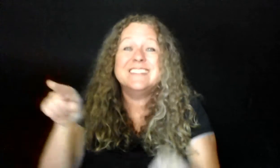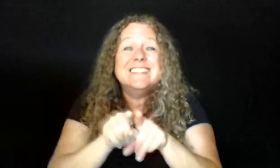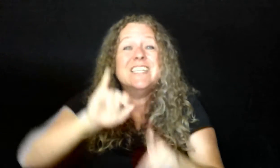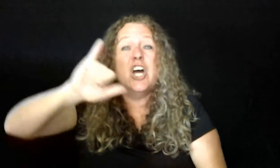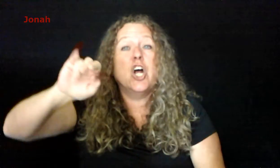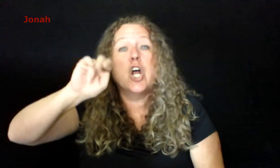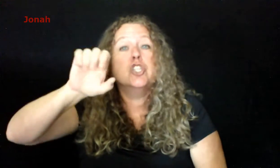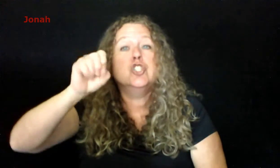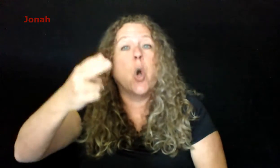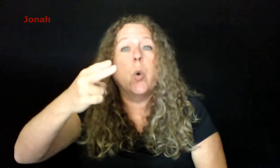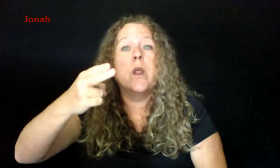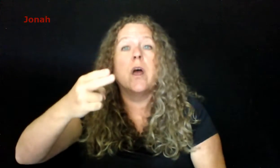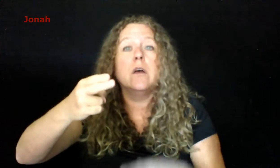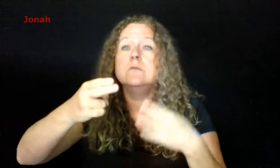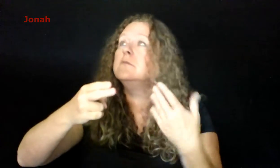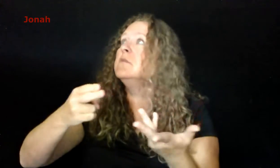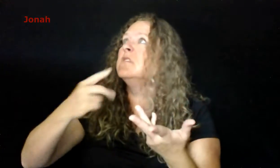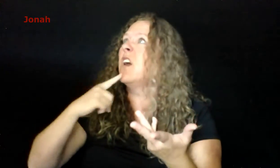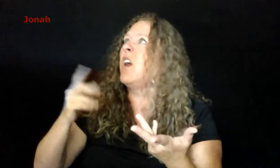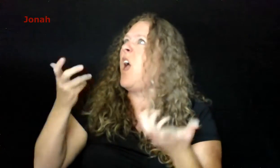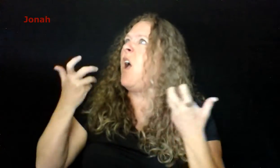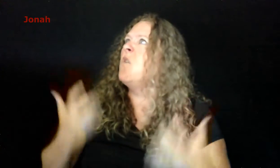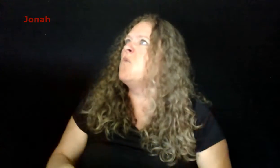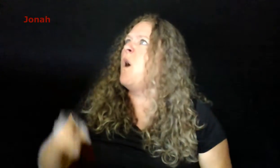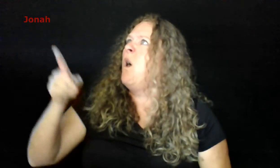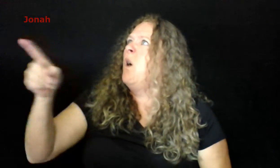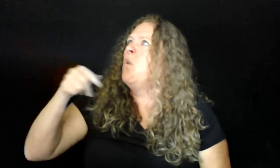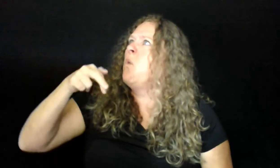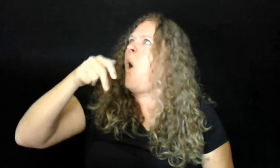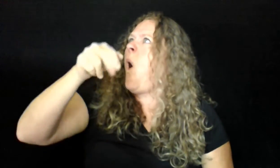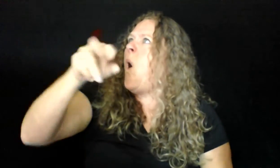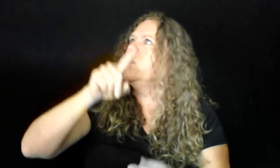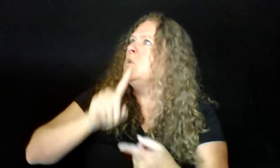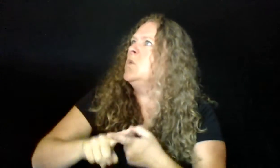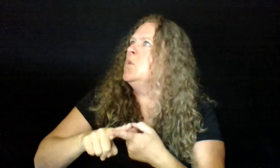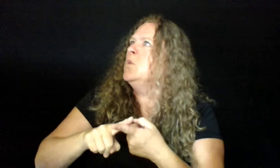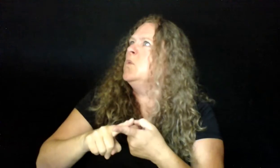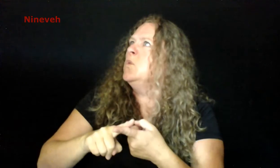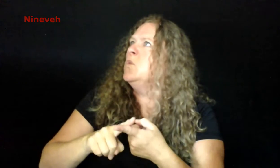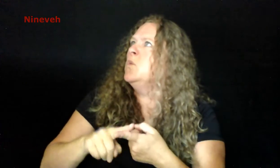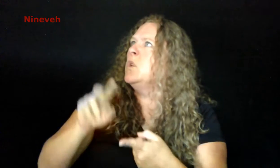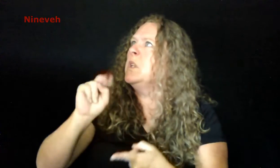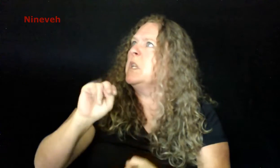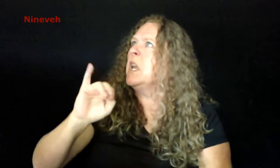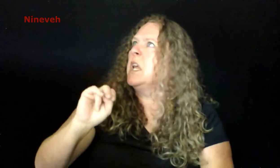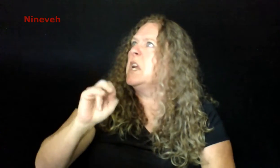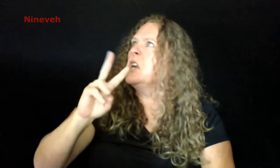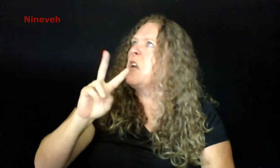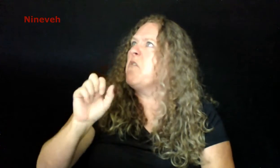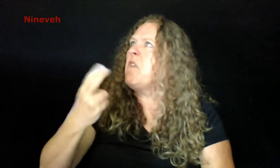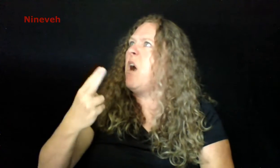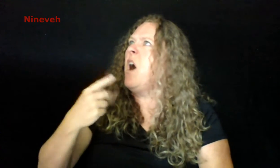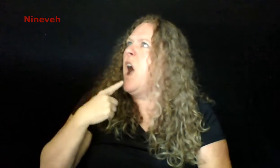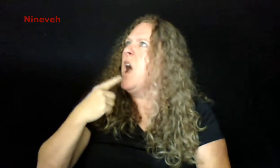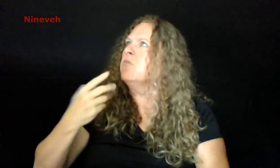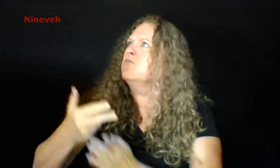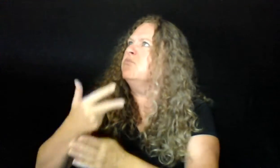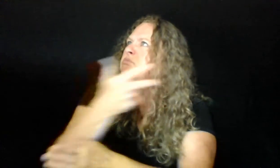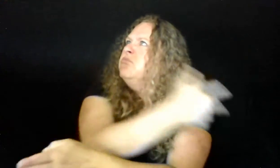so God's second option was to have him swim to Nineveh. God's first option is always the best option. We started with Jonah, who